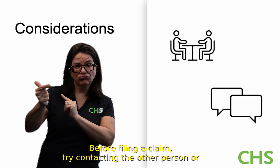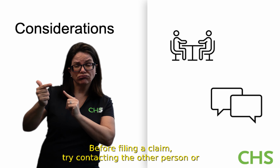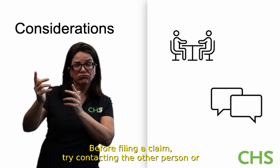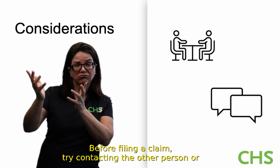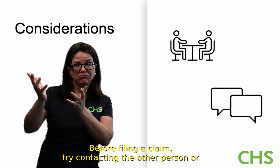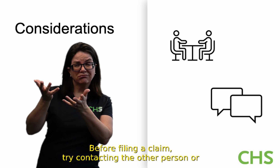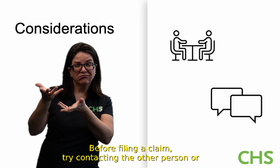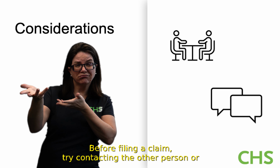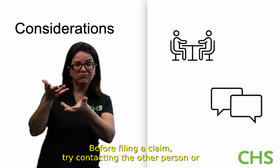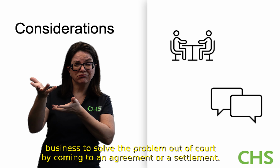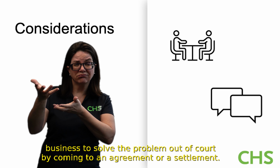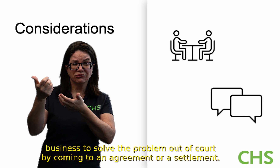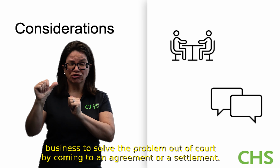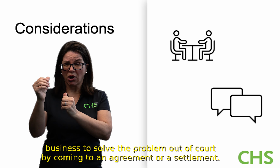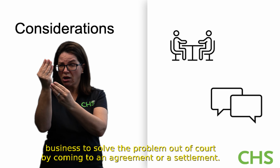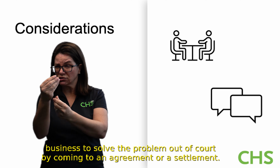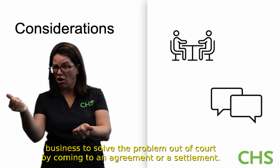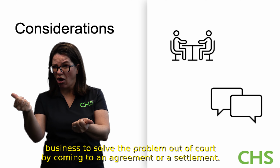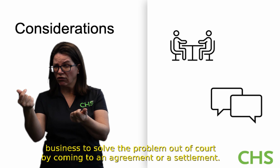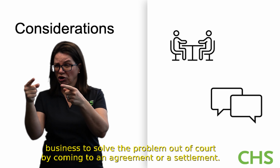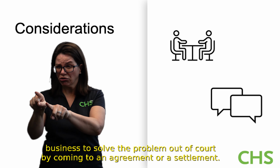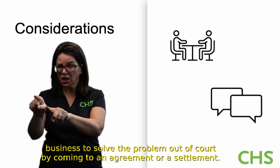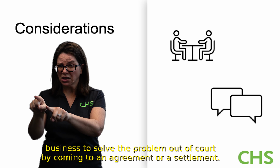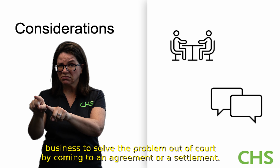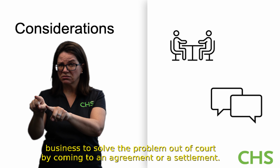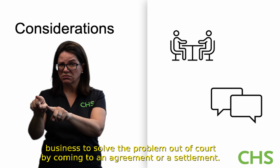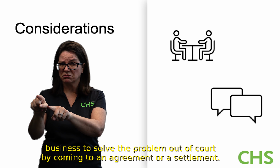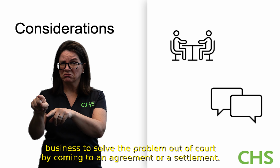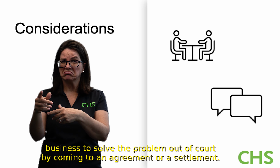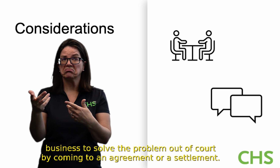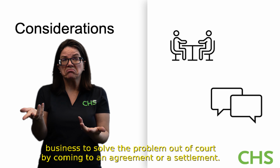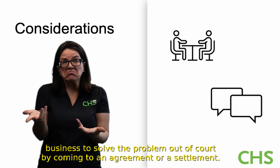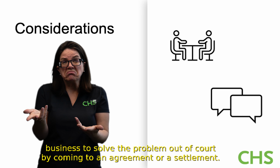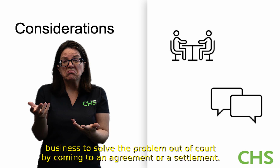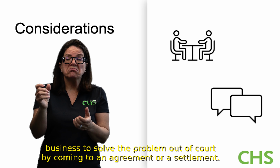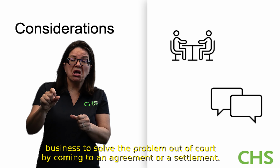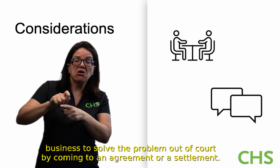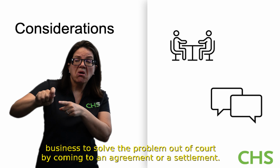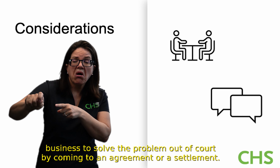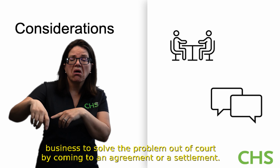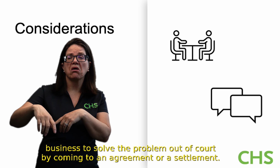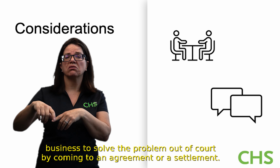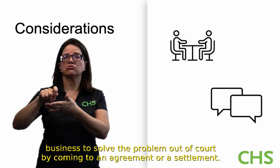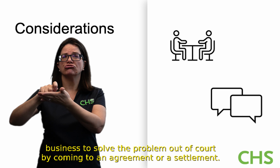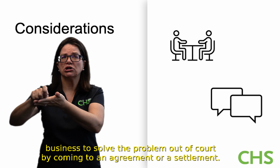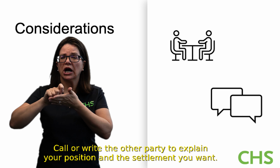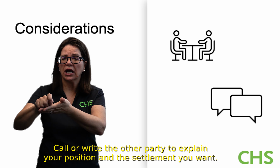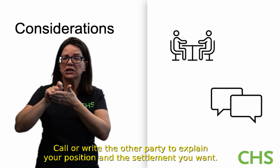the other person or business to solve the problem out of court by coming to an agreement or a settlement. Call